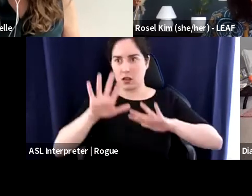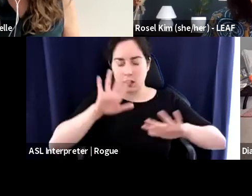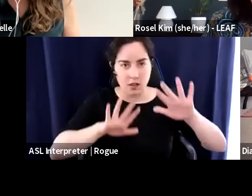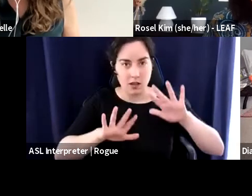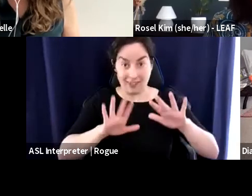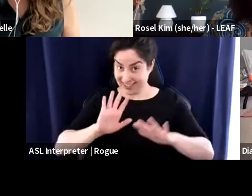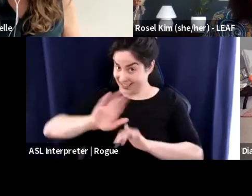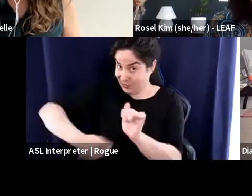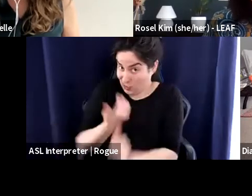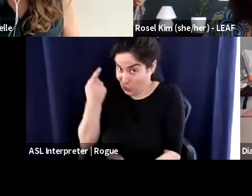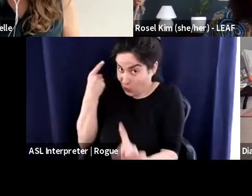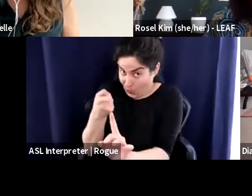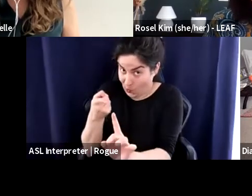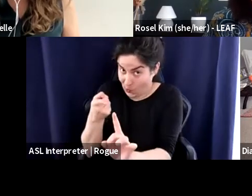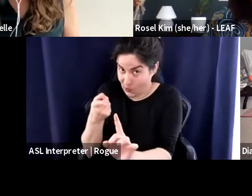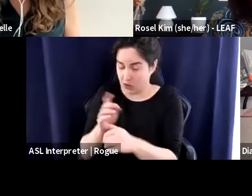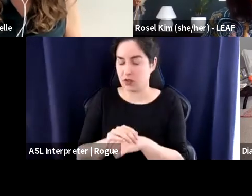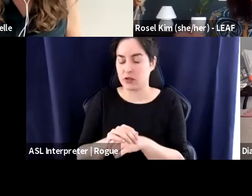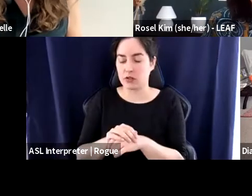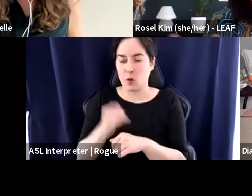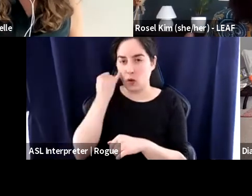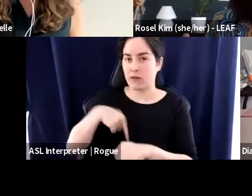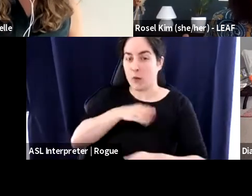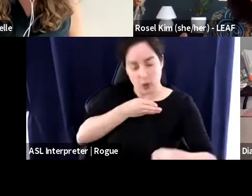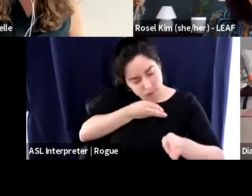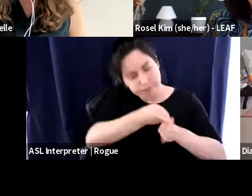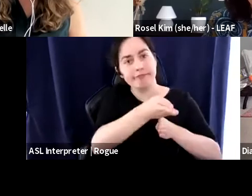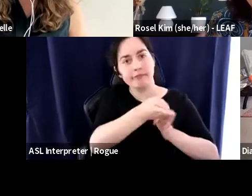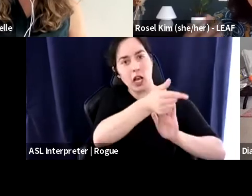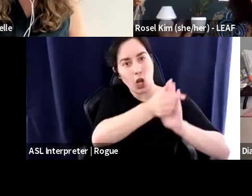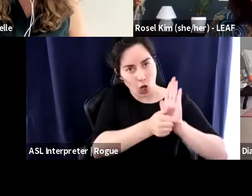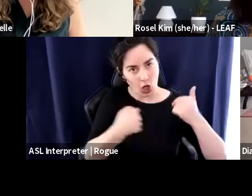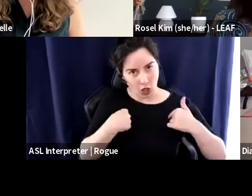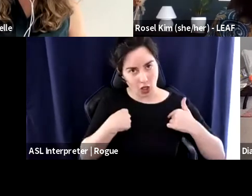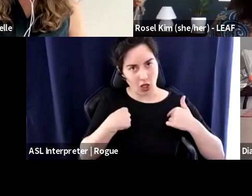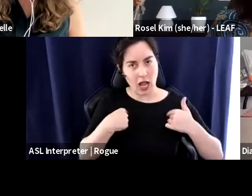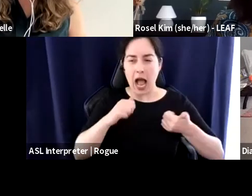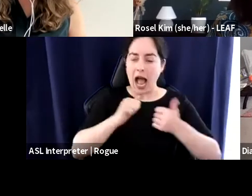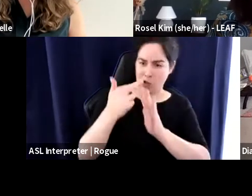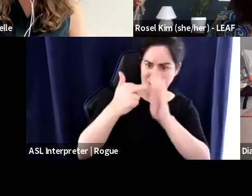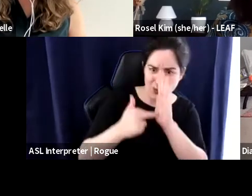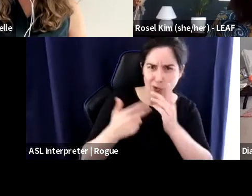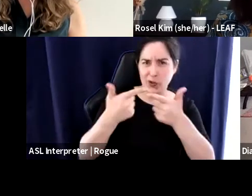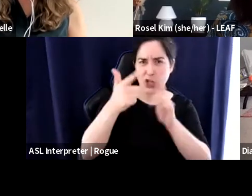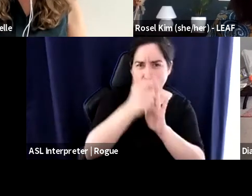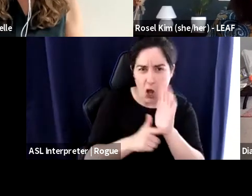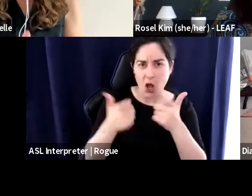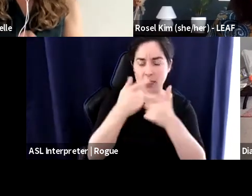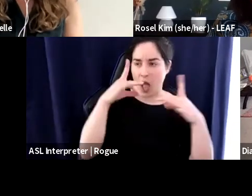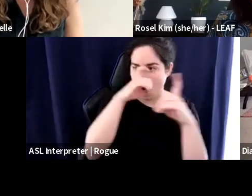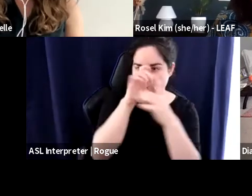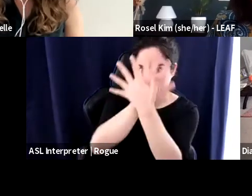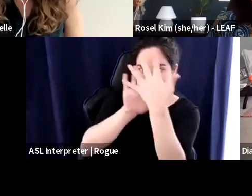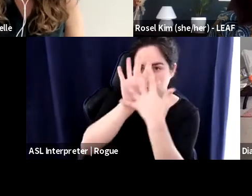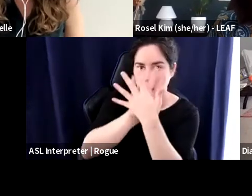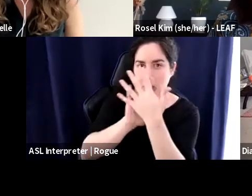role that we can play is to make sort of the demystify the rules and the law. So there's